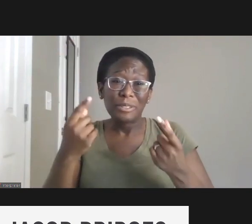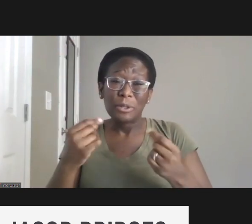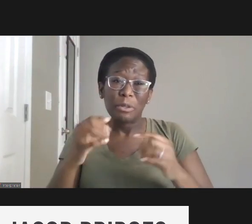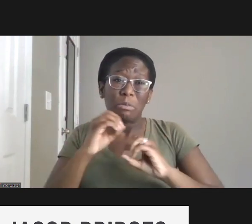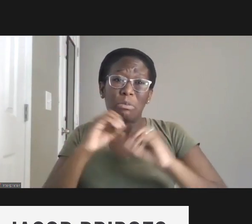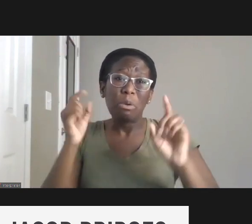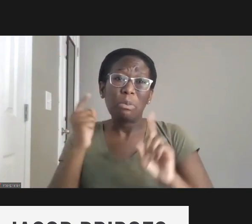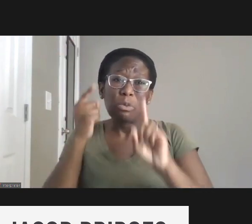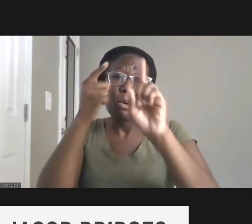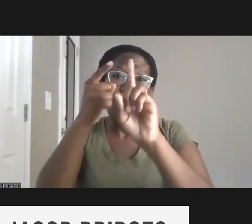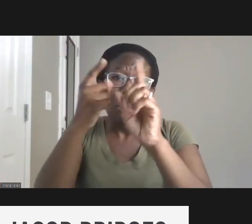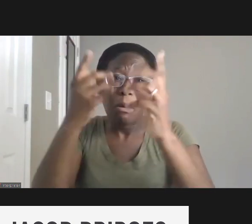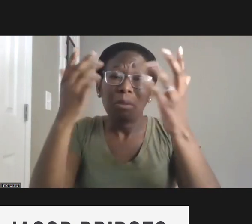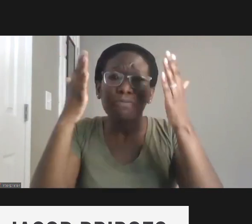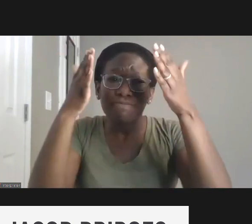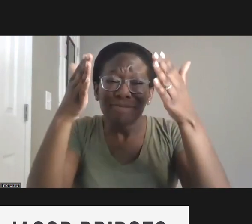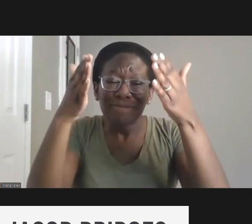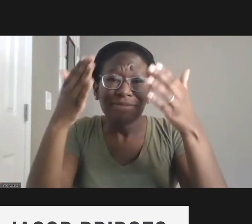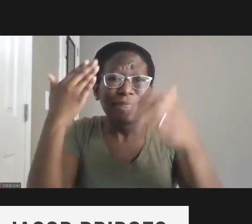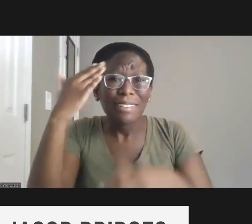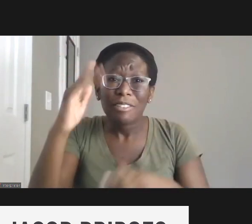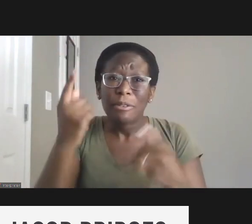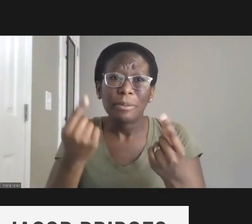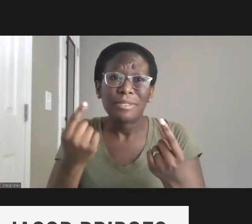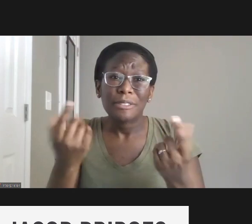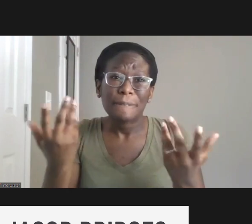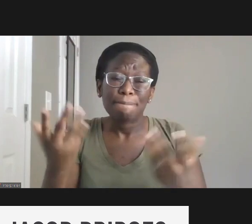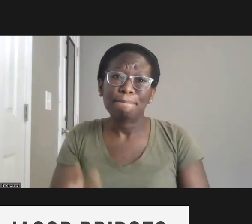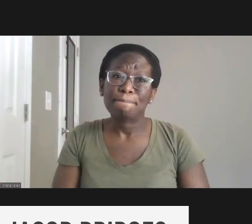direction, and I didn't know where to go.